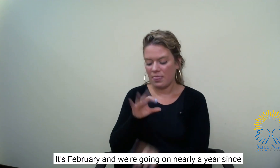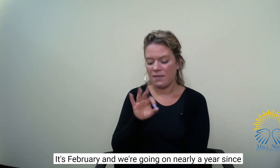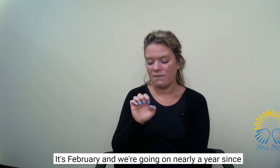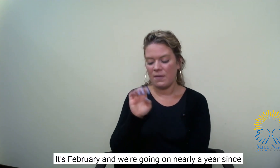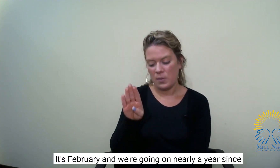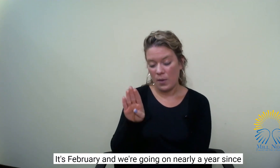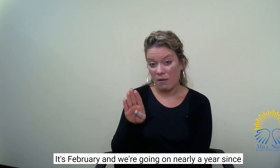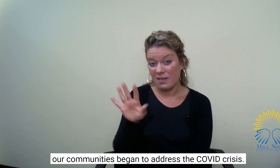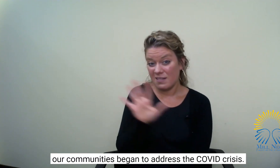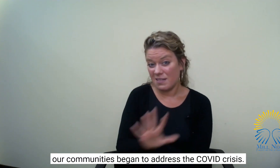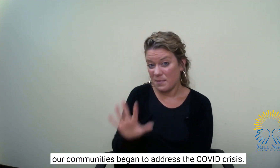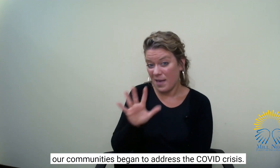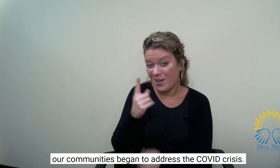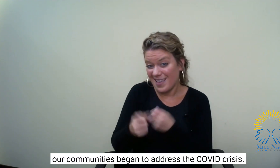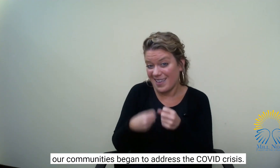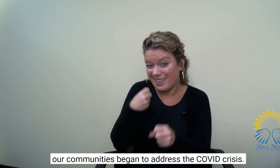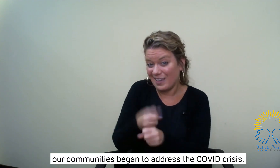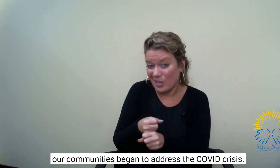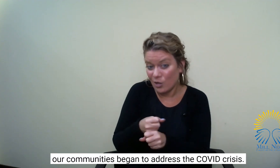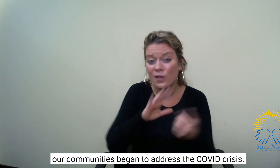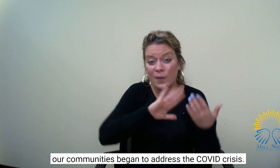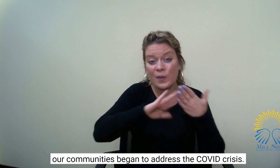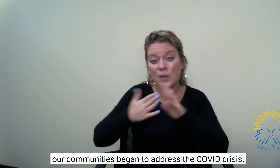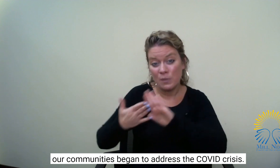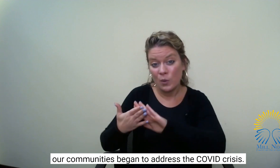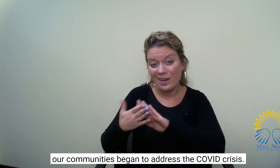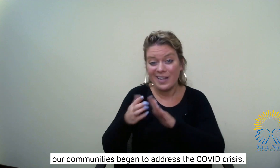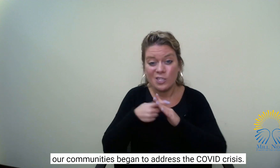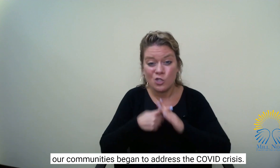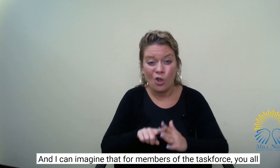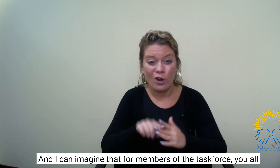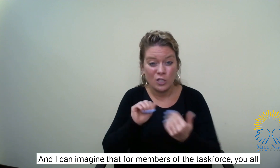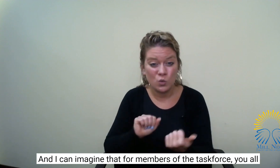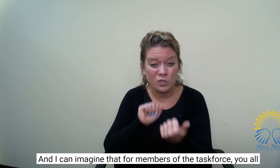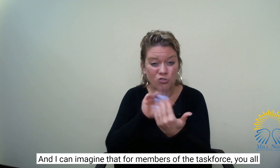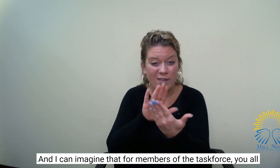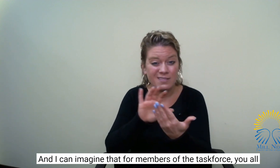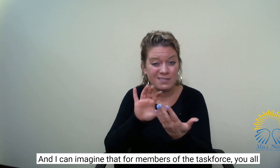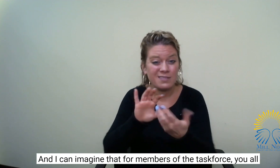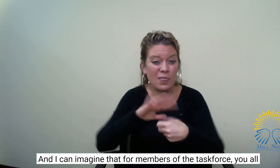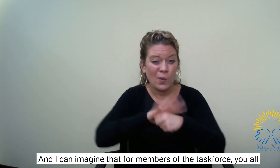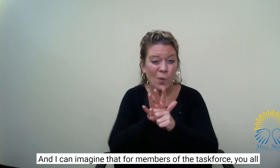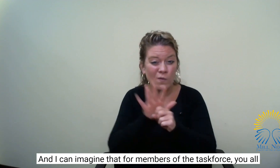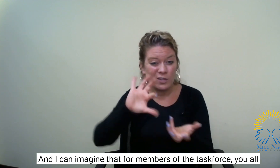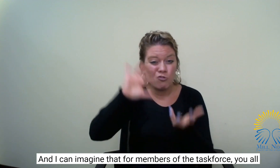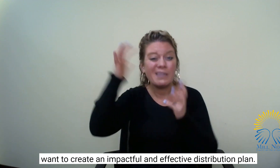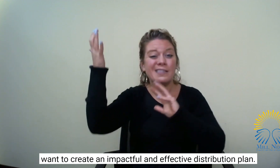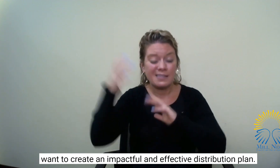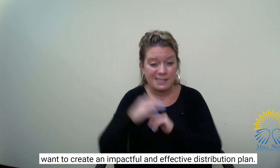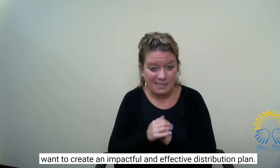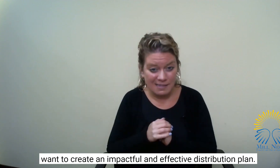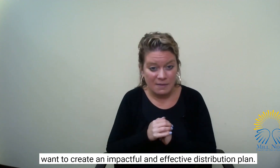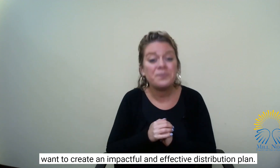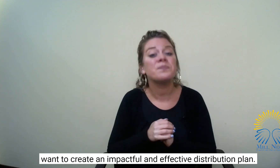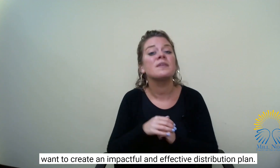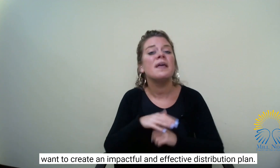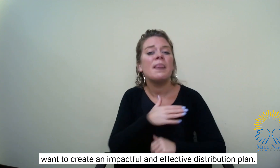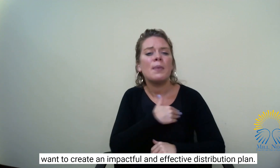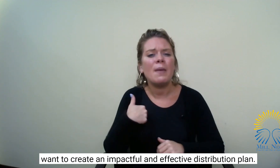nearly a year since our communities began to address the COVID crisis. And I can imagine that for members of the task force, you all want to create an impactful and